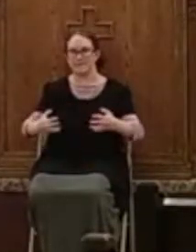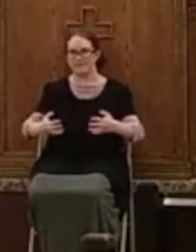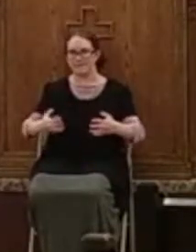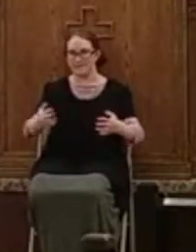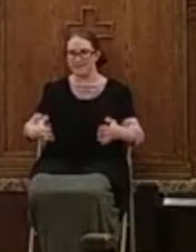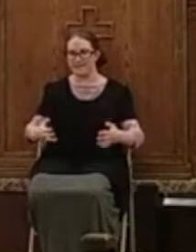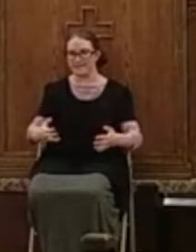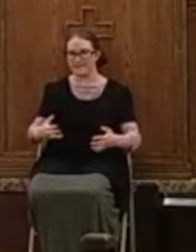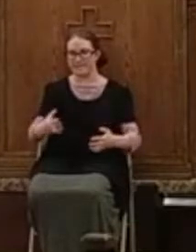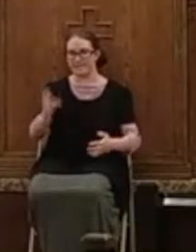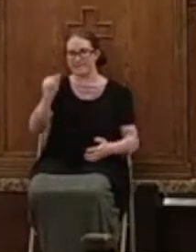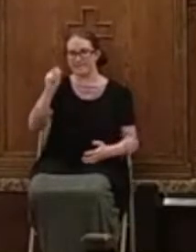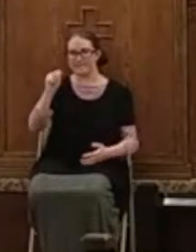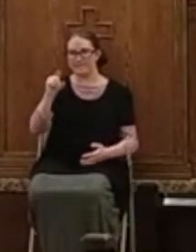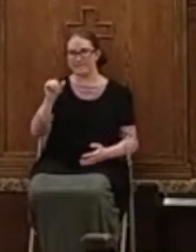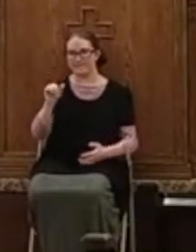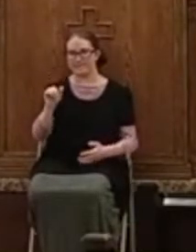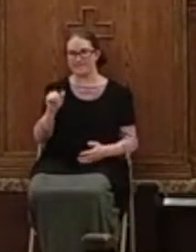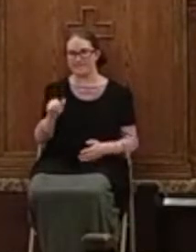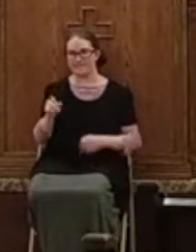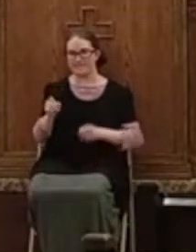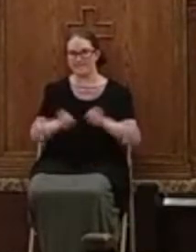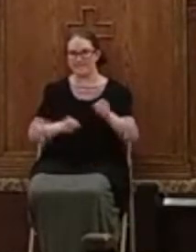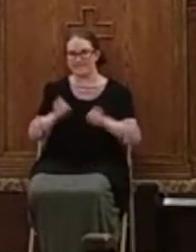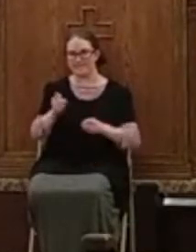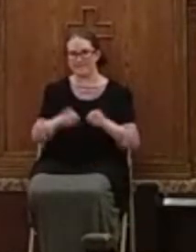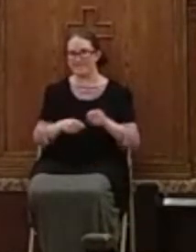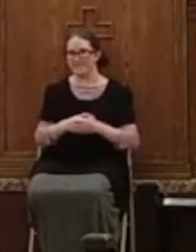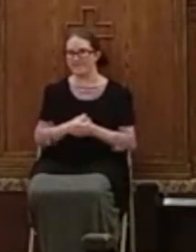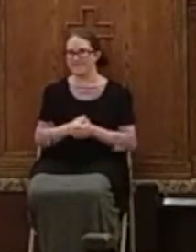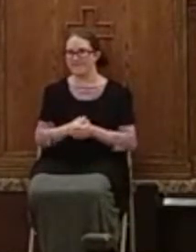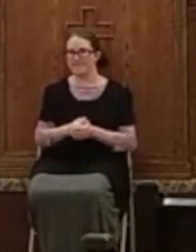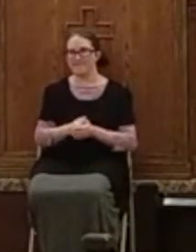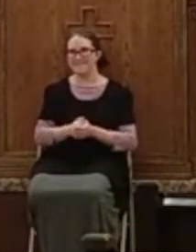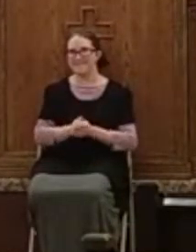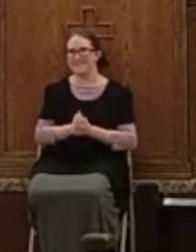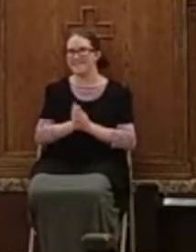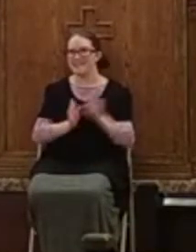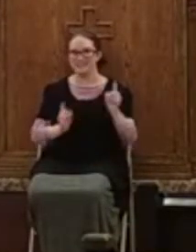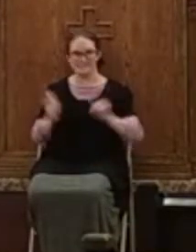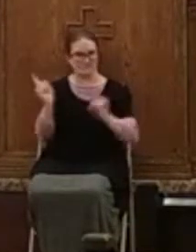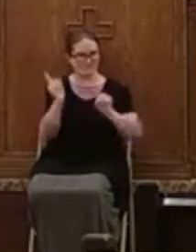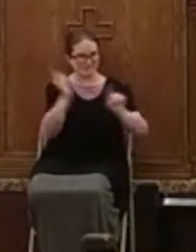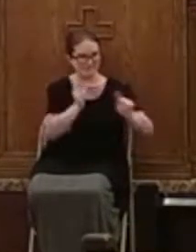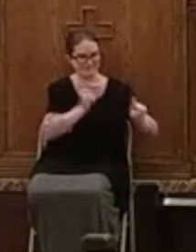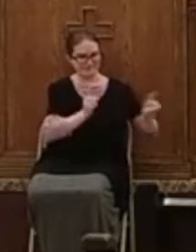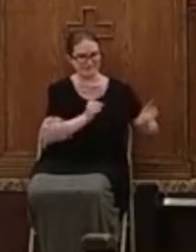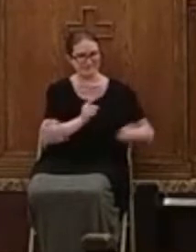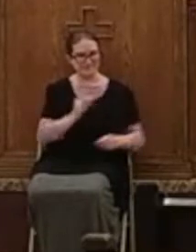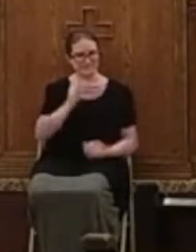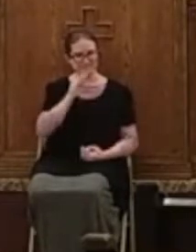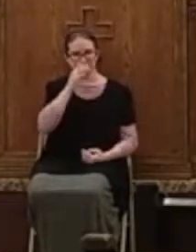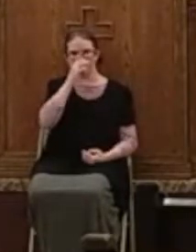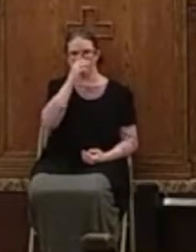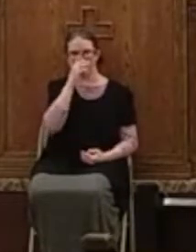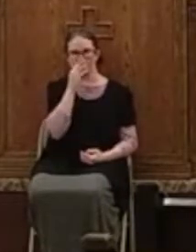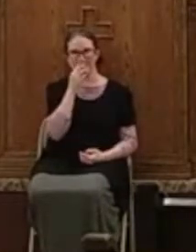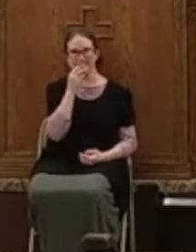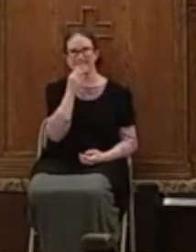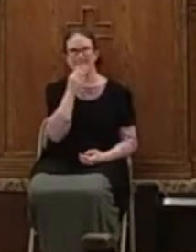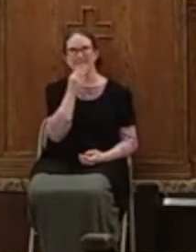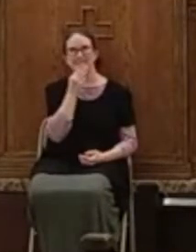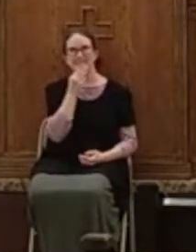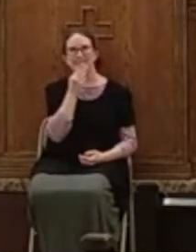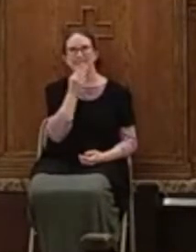death while they were running from me, trying to chase them down, give them candy, hallelujah, so they didn't know what was behind the mask. Praise God.